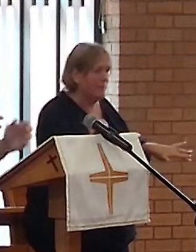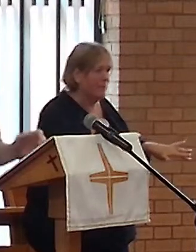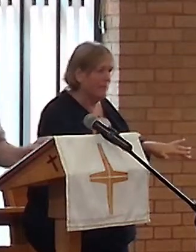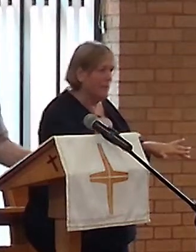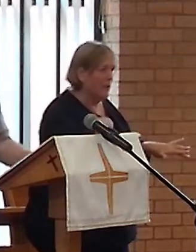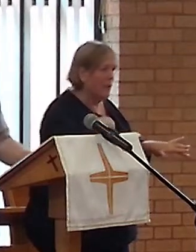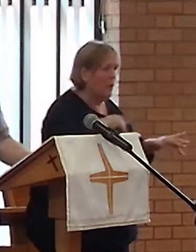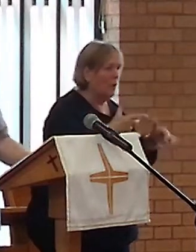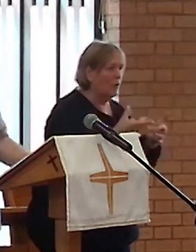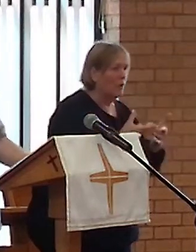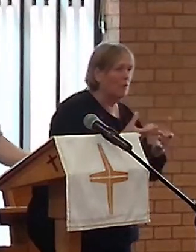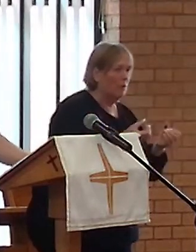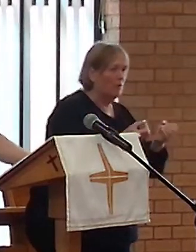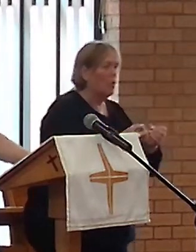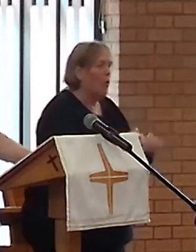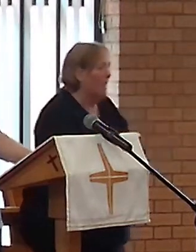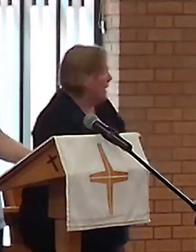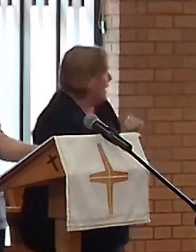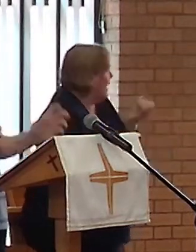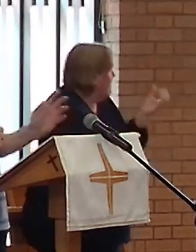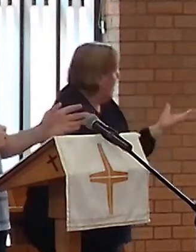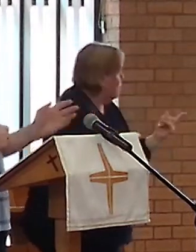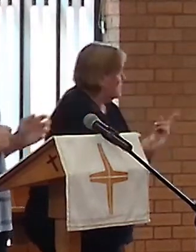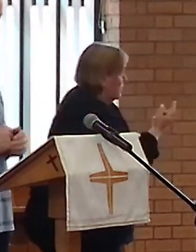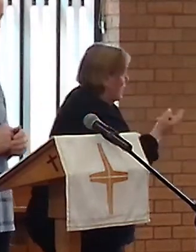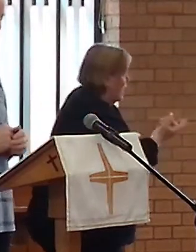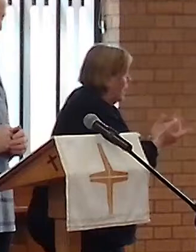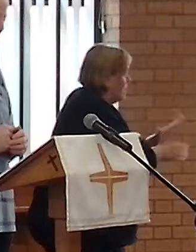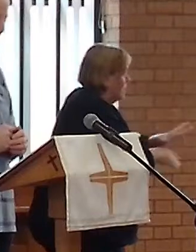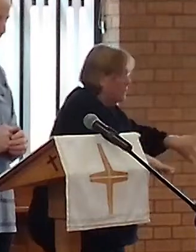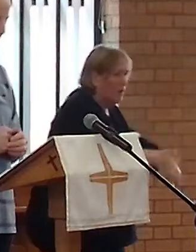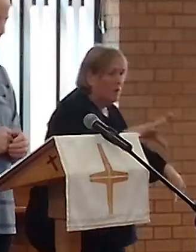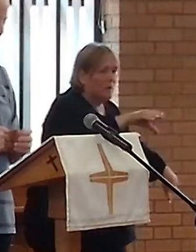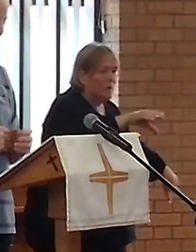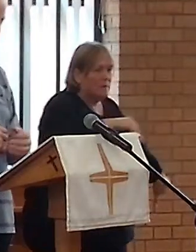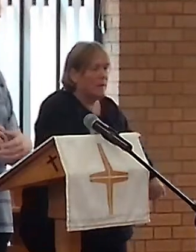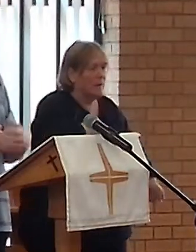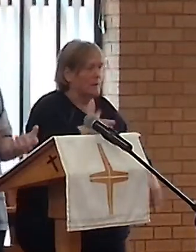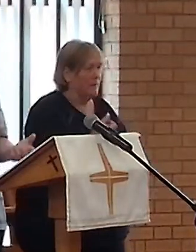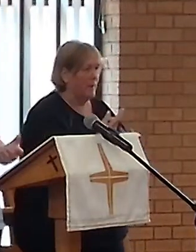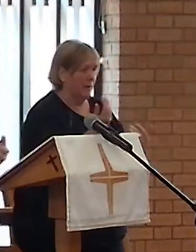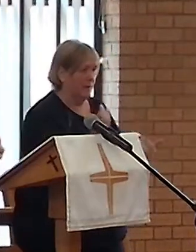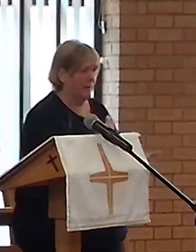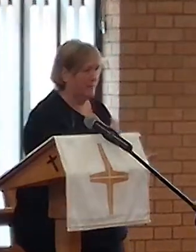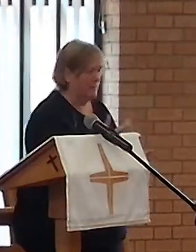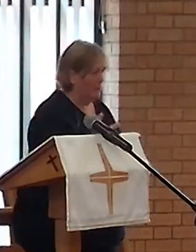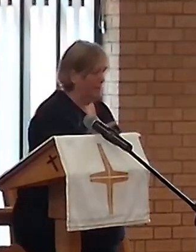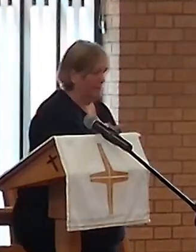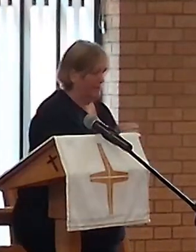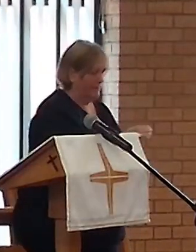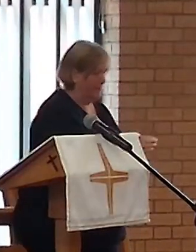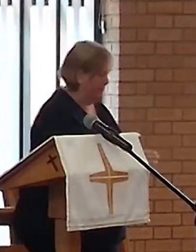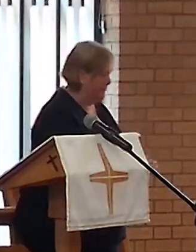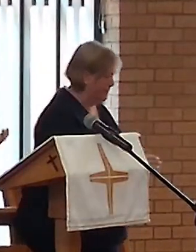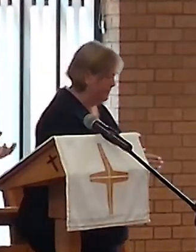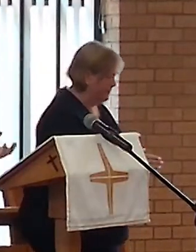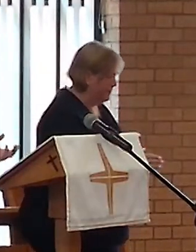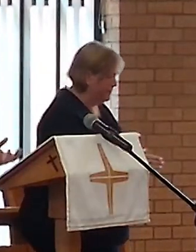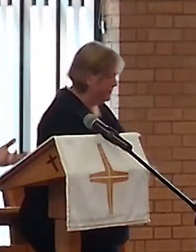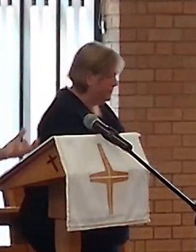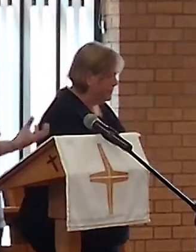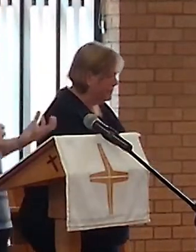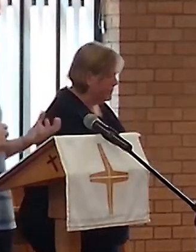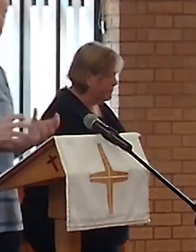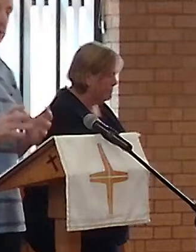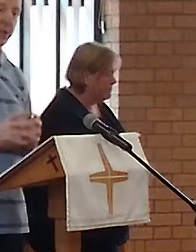Again, quoting John Stott, the theme that has run right through chapter 4 and spilled over into chapter 5 is the integration